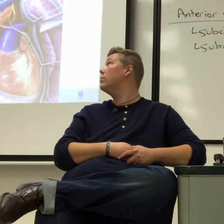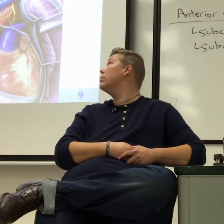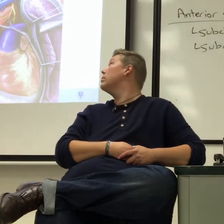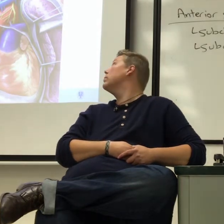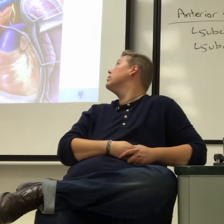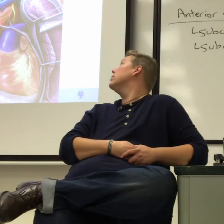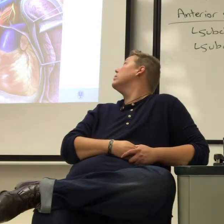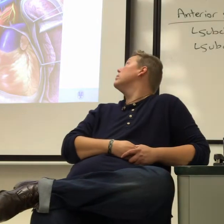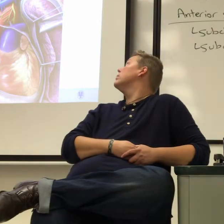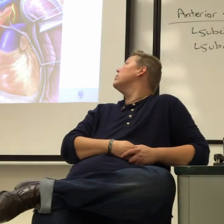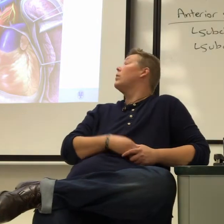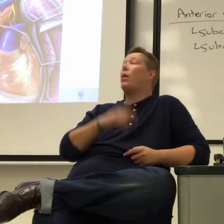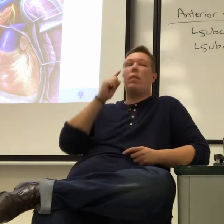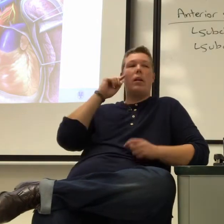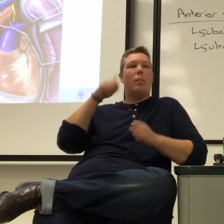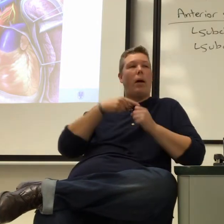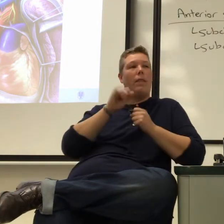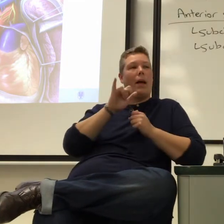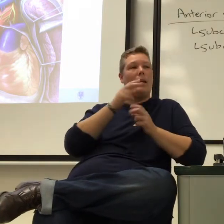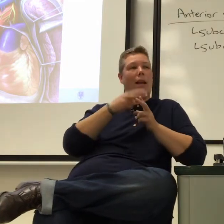Now think about the name of the artery.